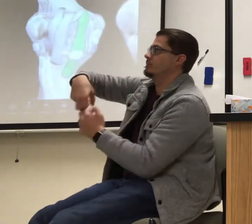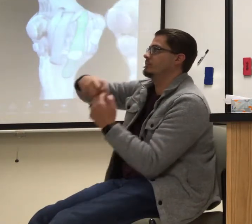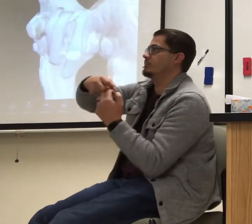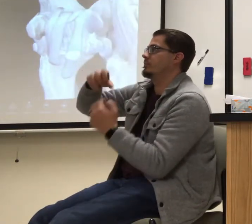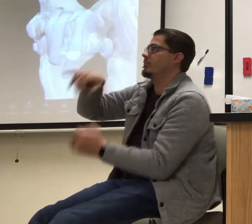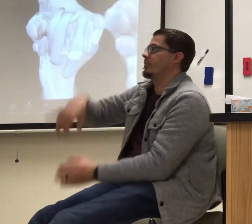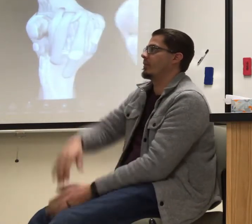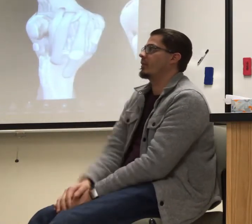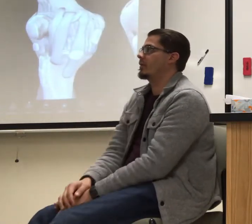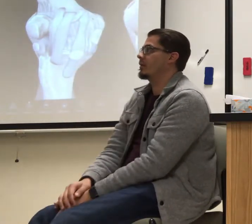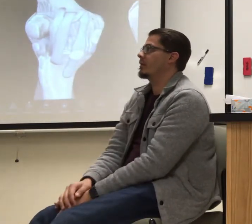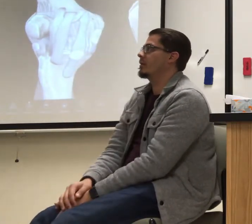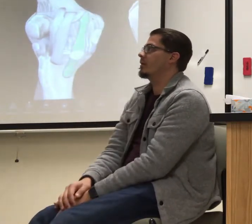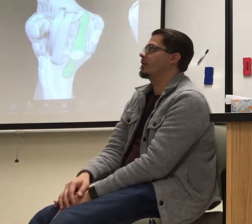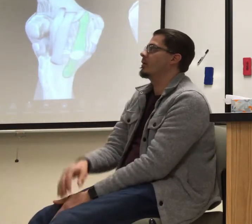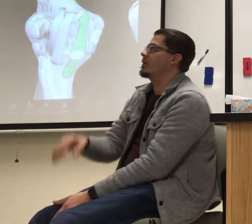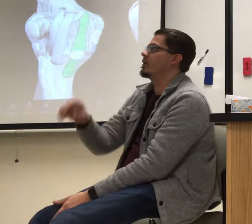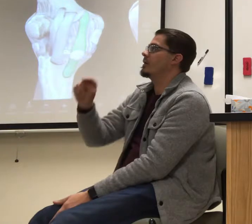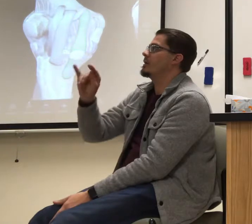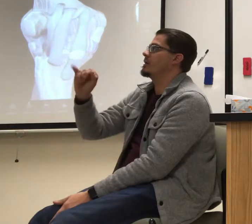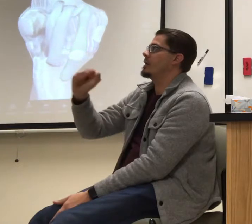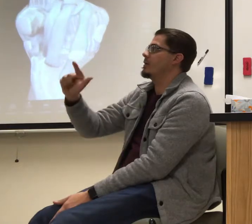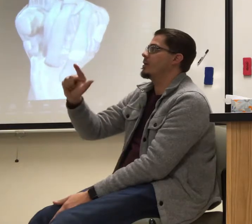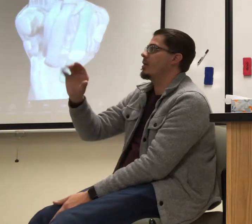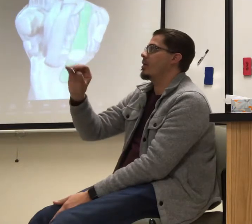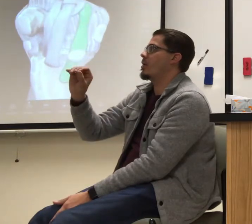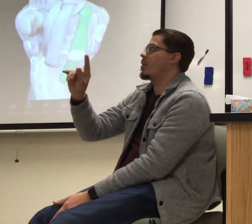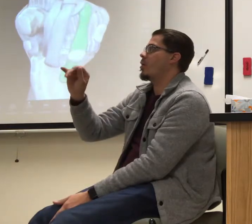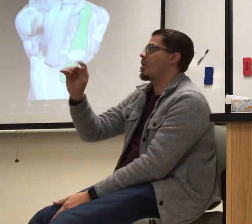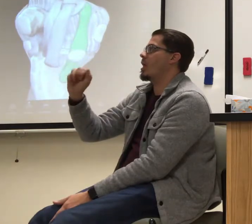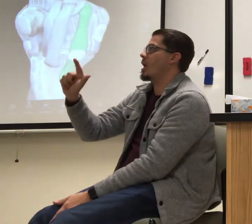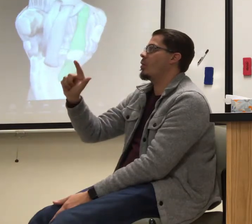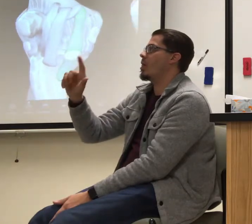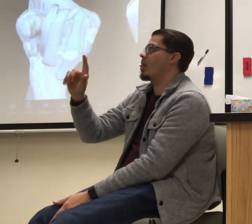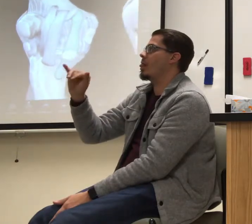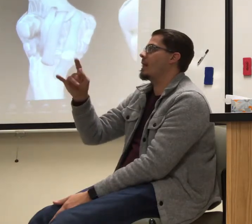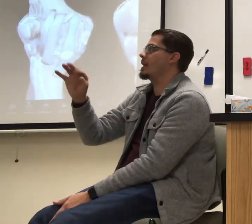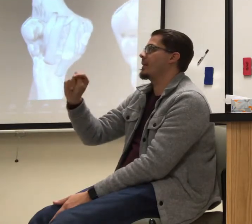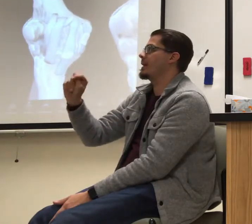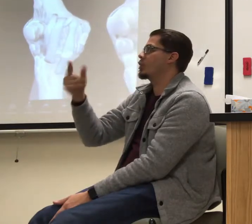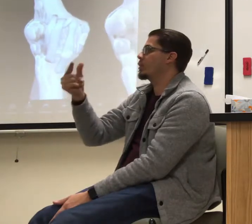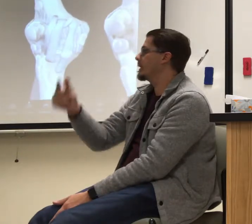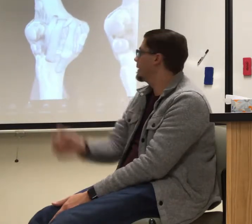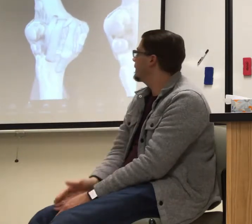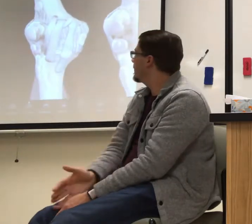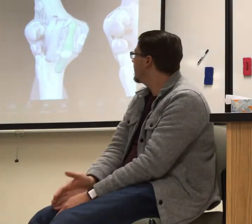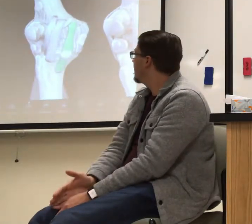Tibial collateral ligament. Highlight it in green.